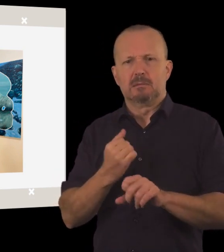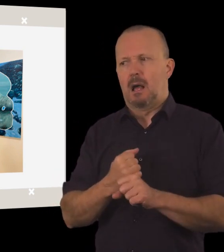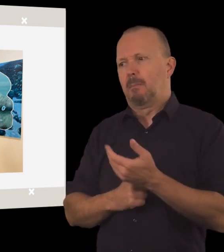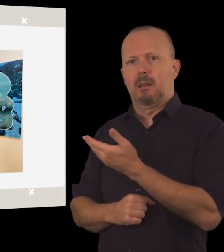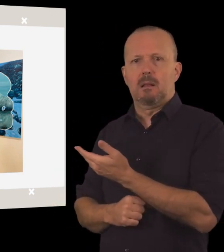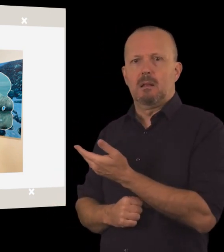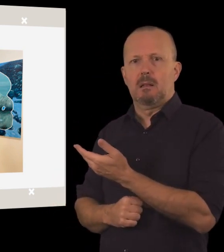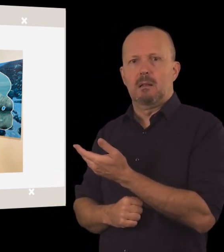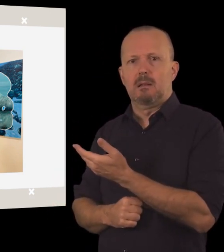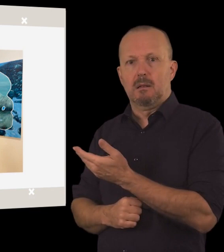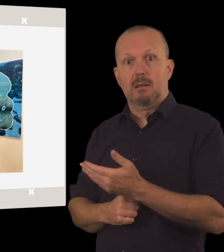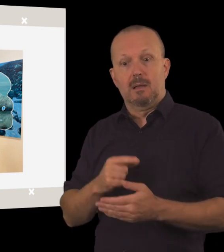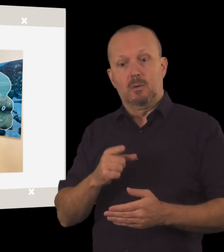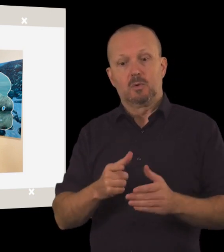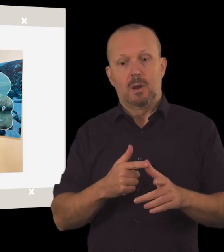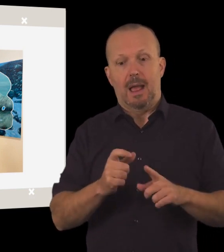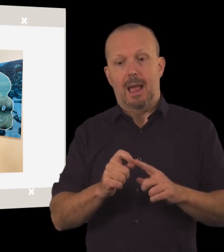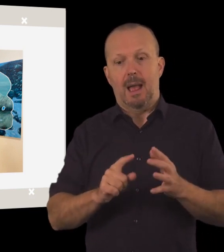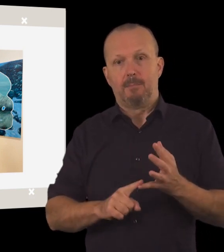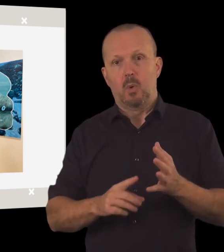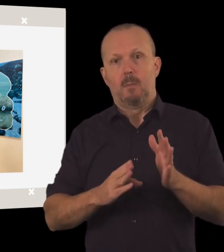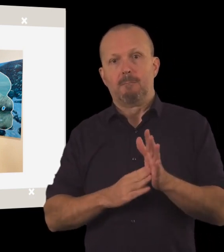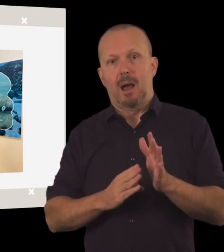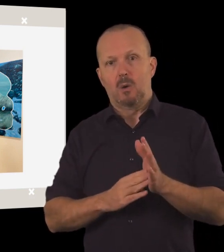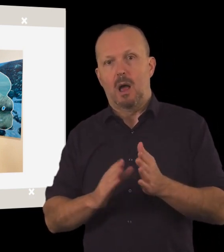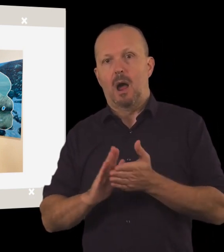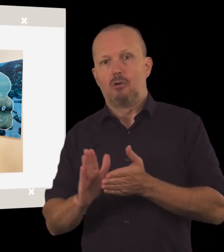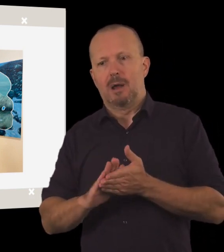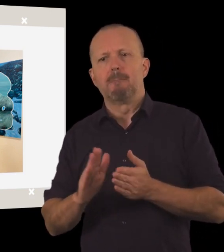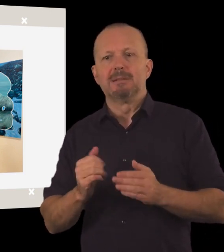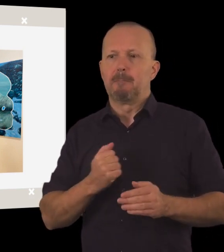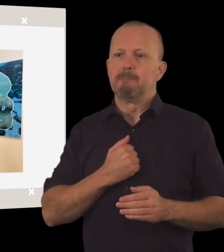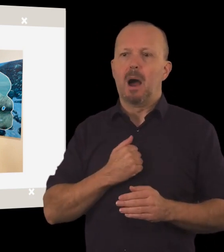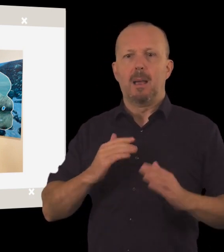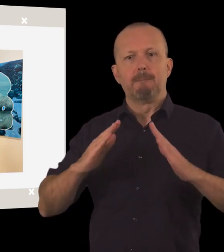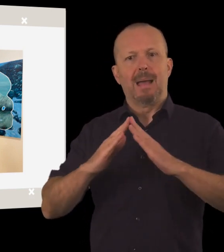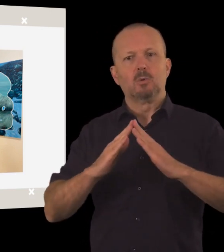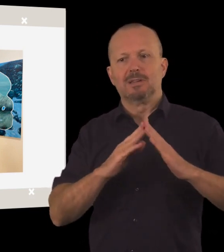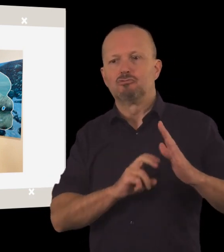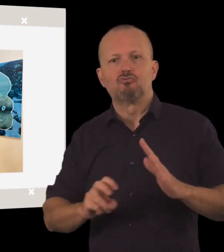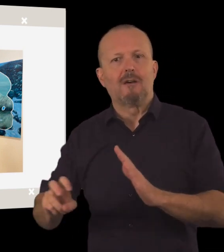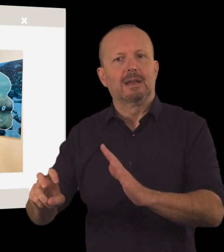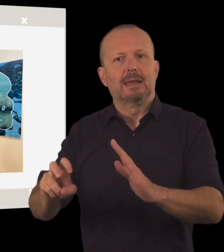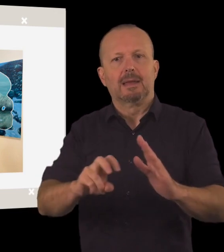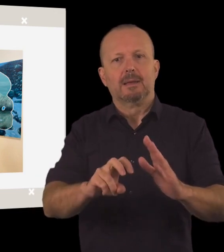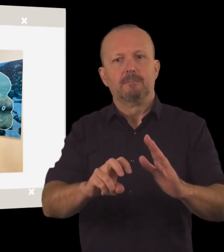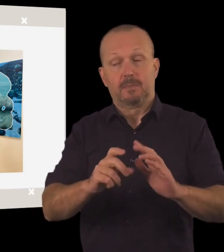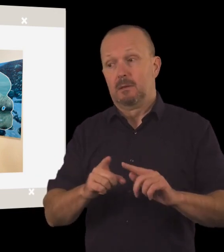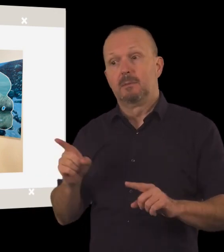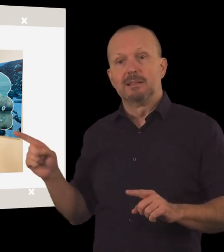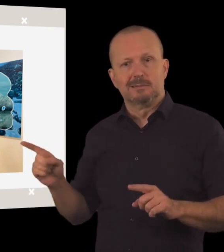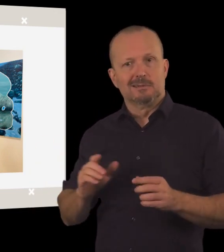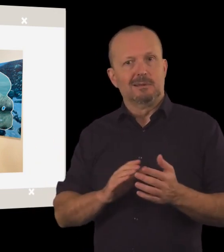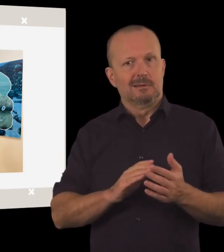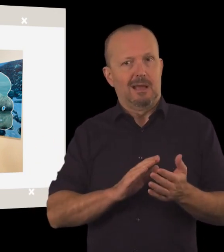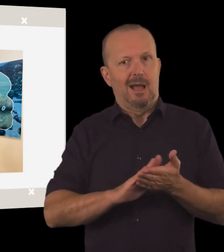over that residency, which was called Aku Maunga Haere, which means my travelling mountains. And this is of